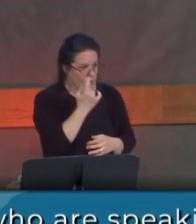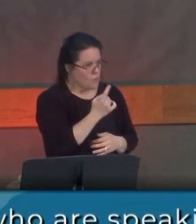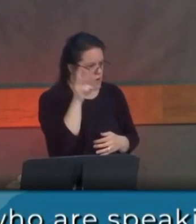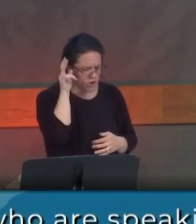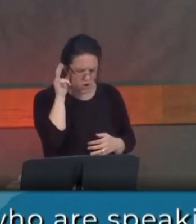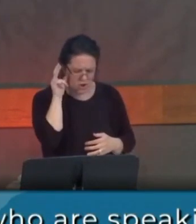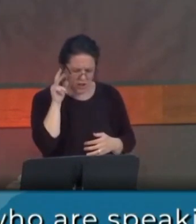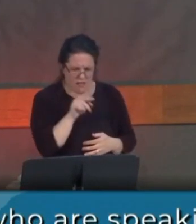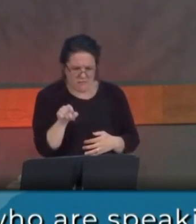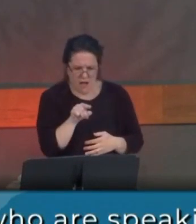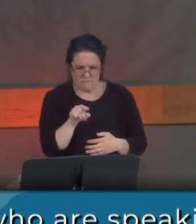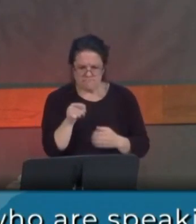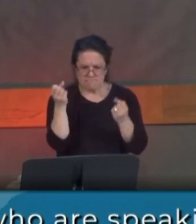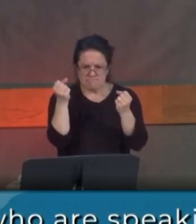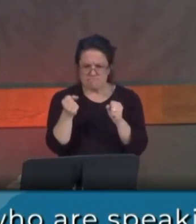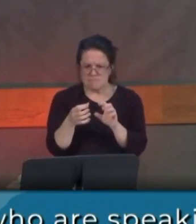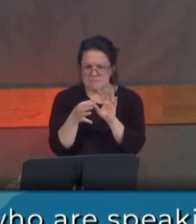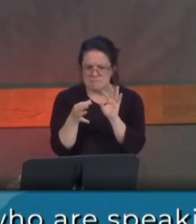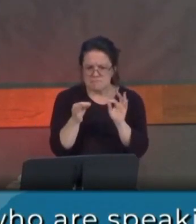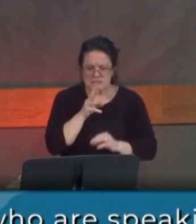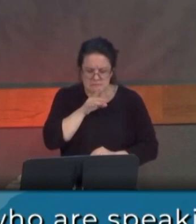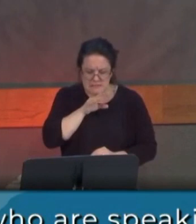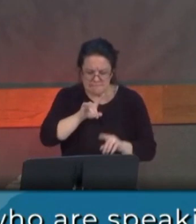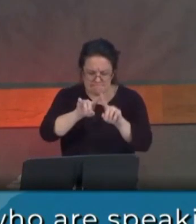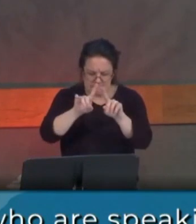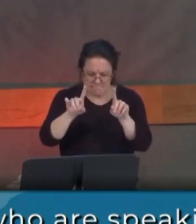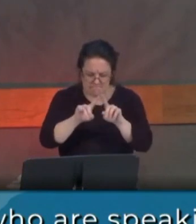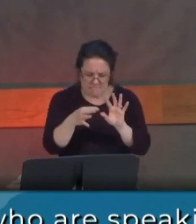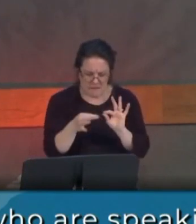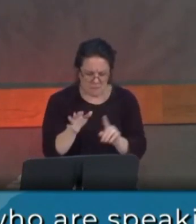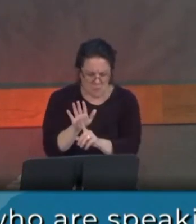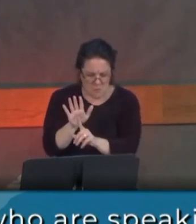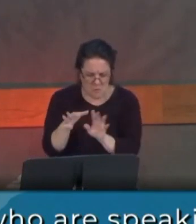in different languages, except it's like a reverse Pentecost. Because